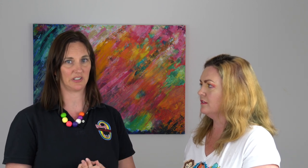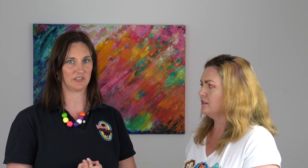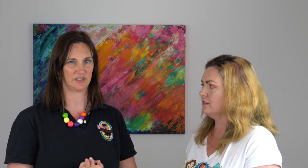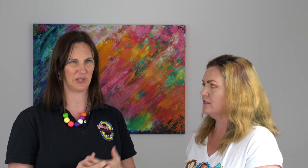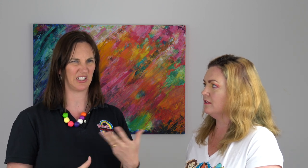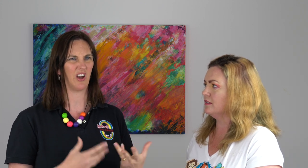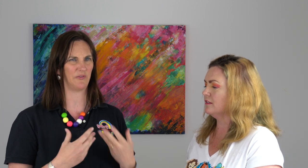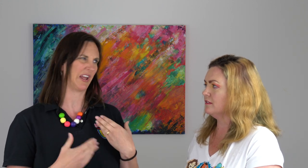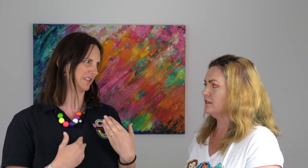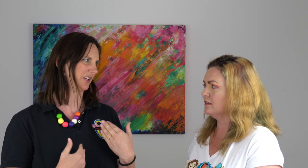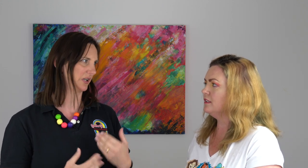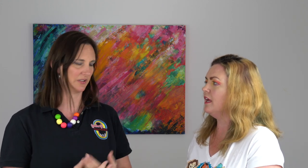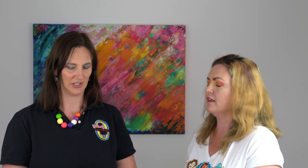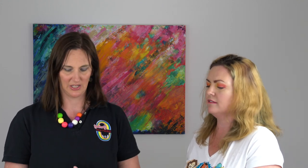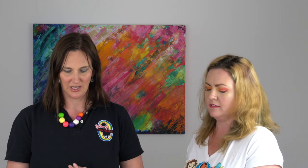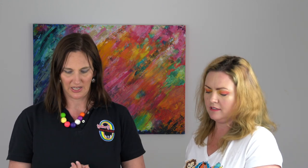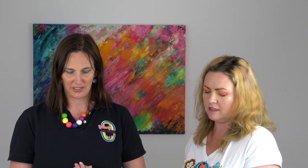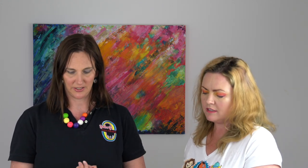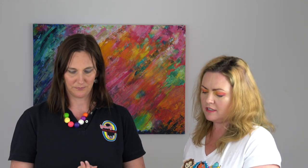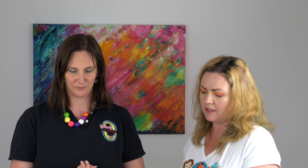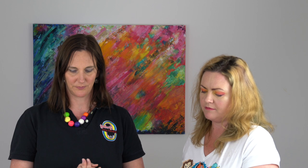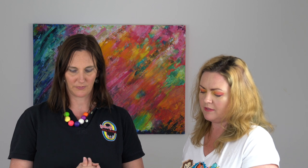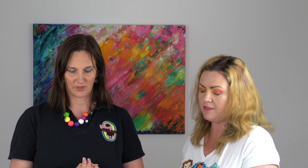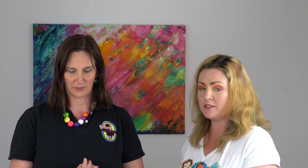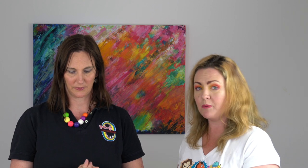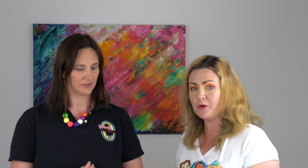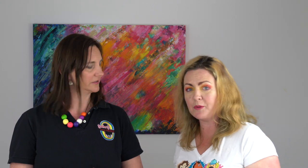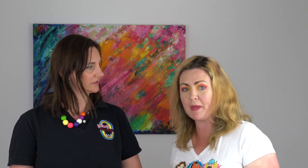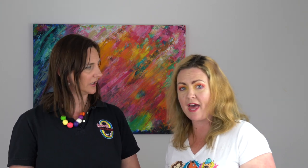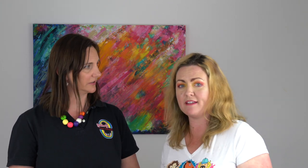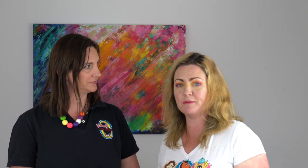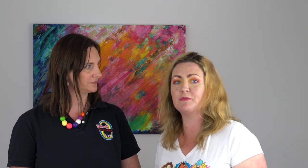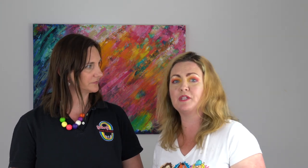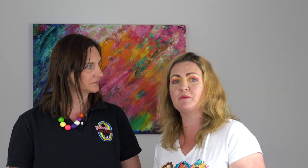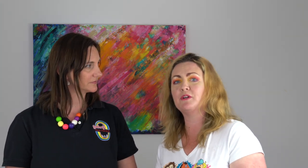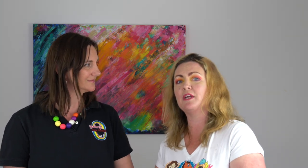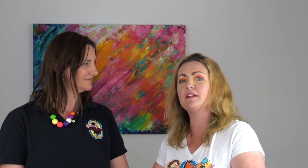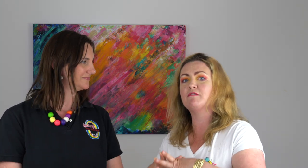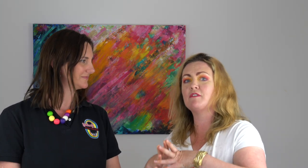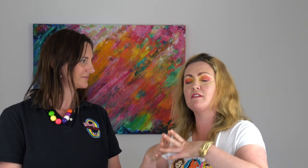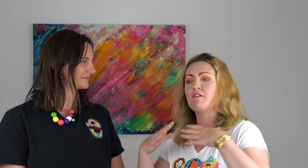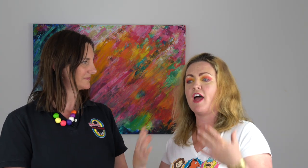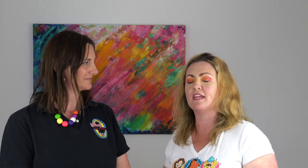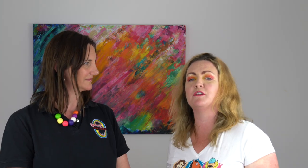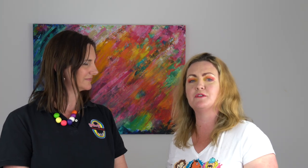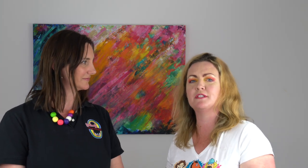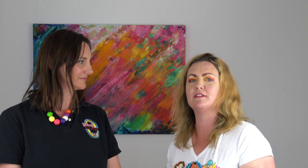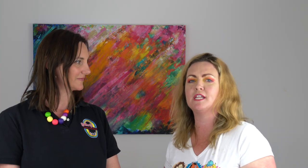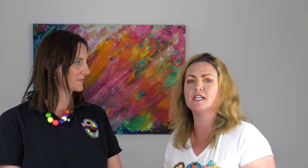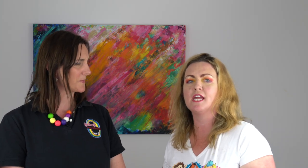a disability, I've found anyway. And that's what we're all about. Yeah. We really want to invite inclusivity,